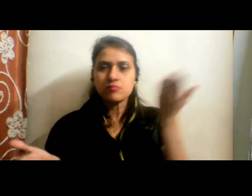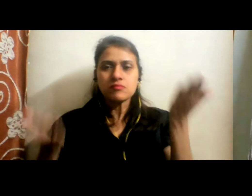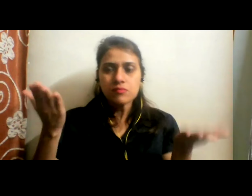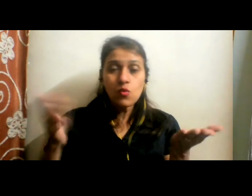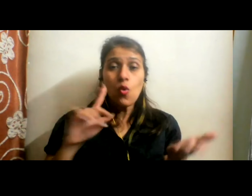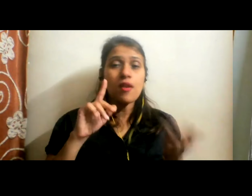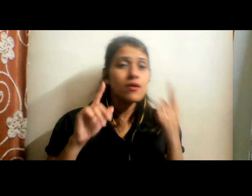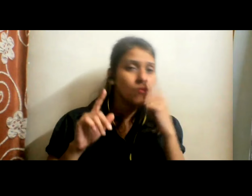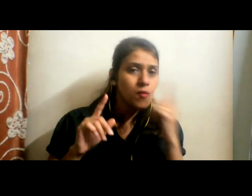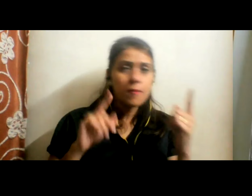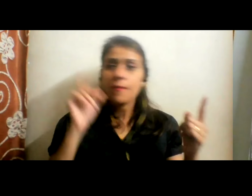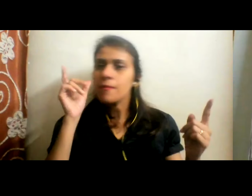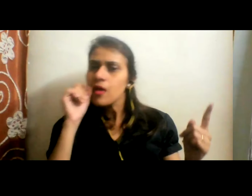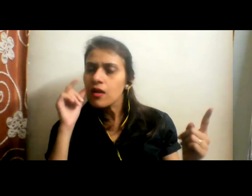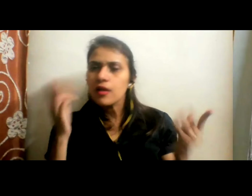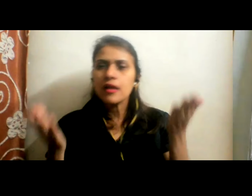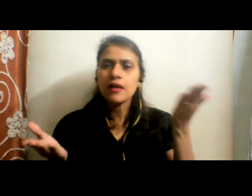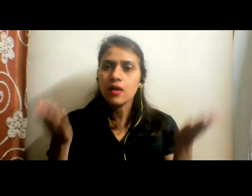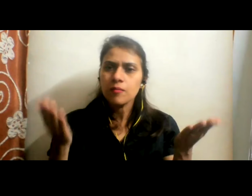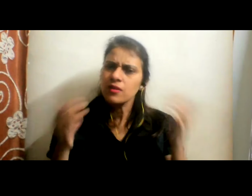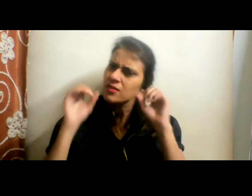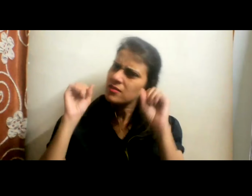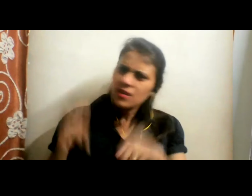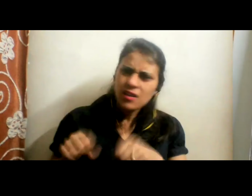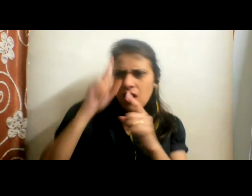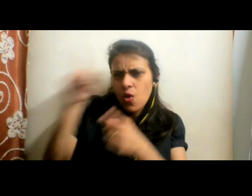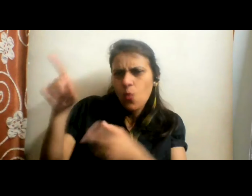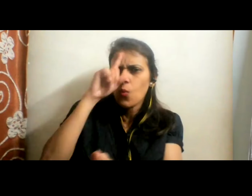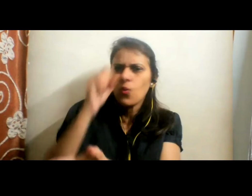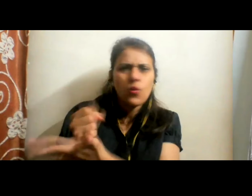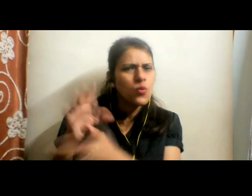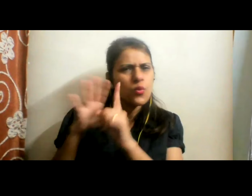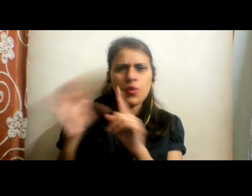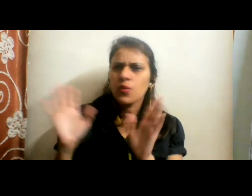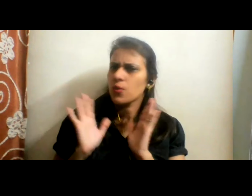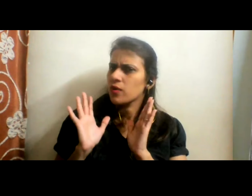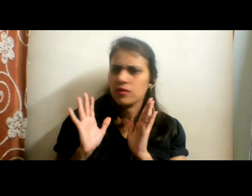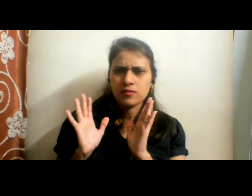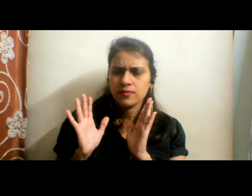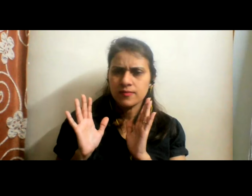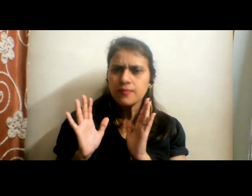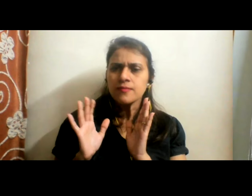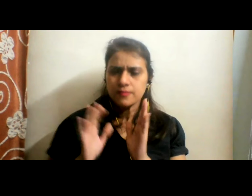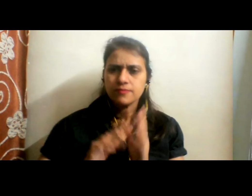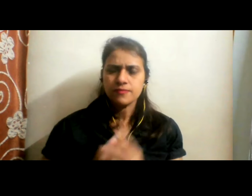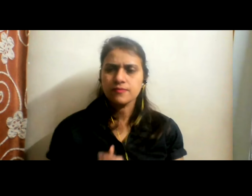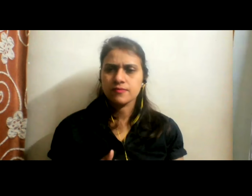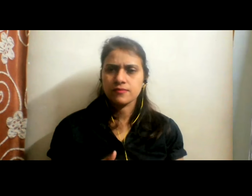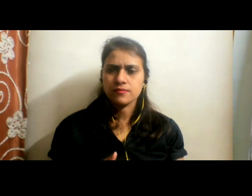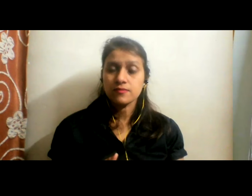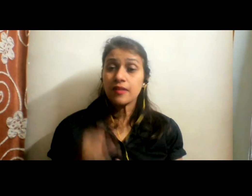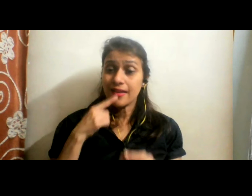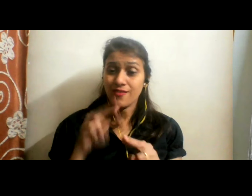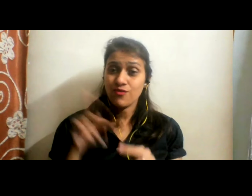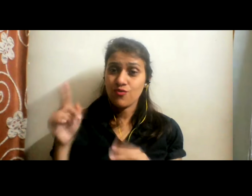that recommendable? That's completely up to you. You can obviously do that. Then again, that's completely up to you. If you want to